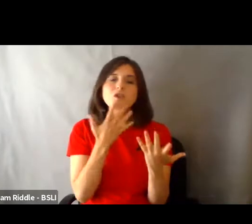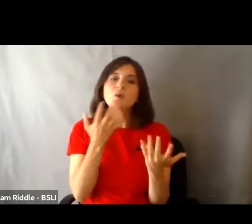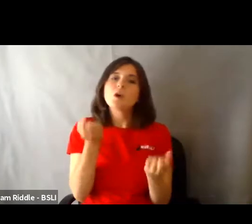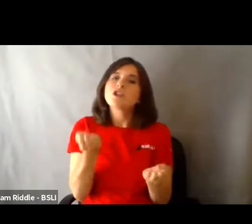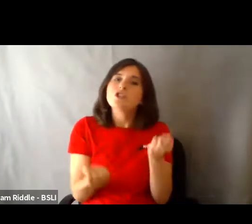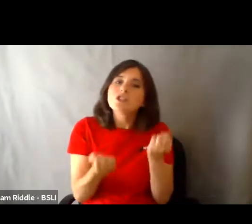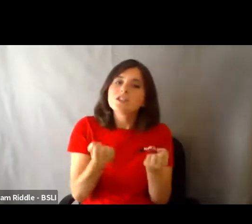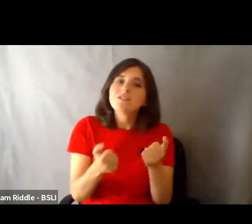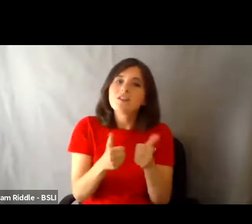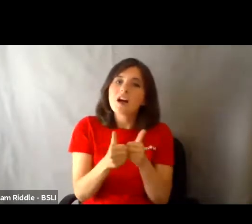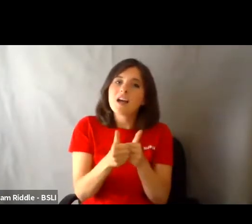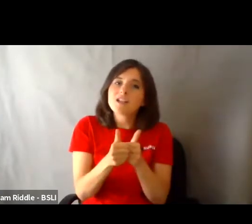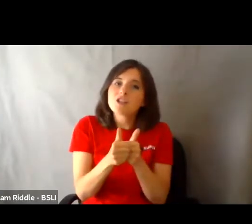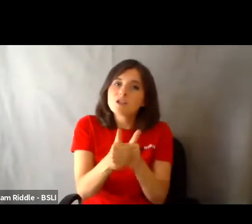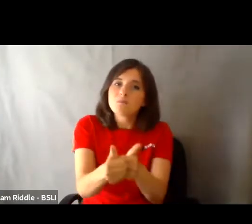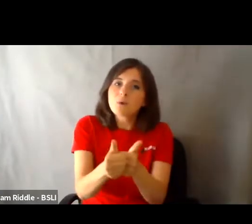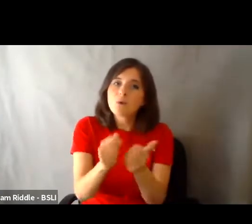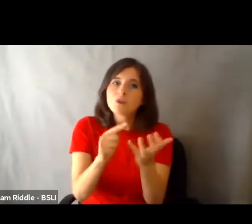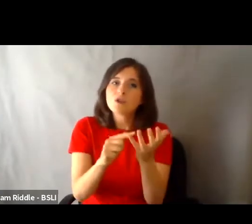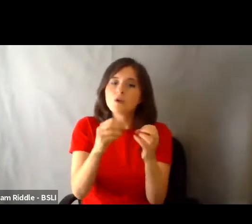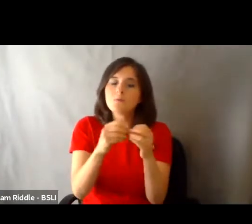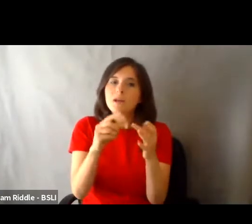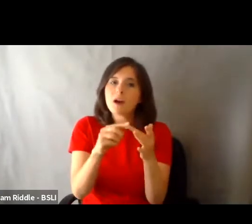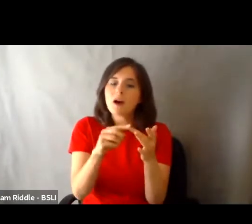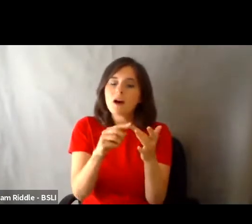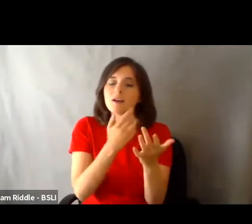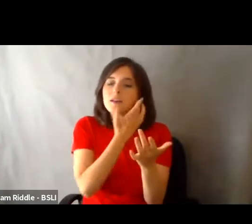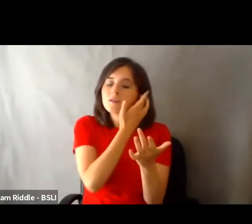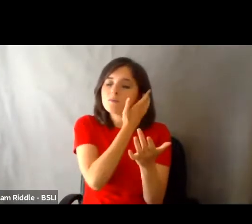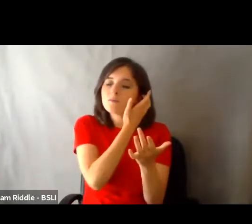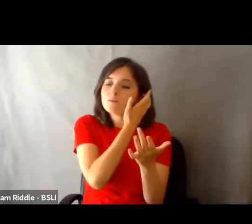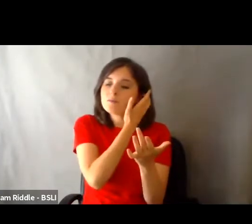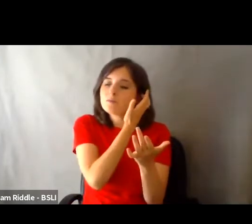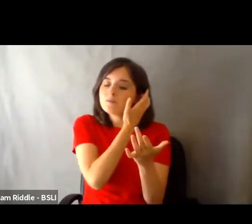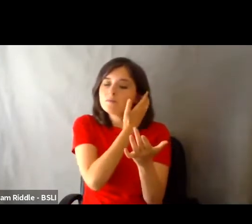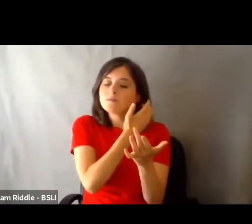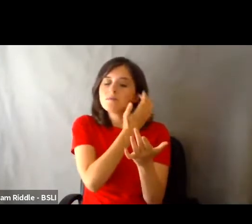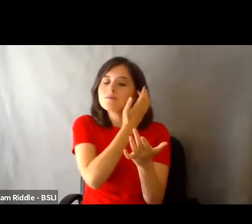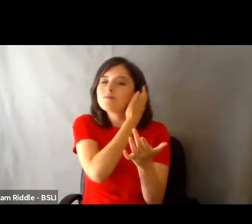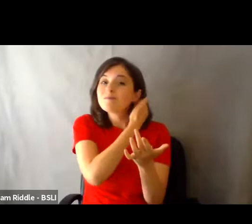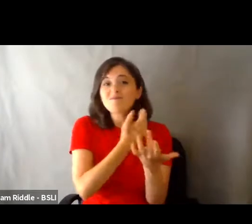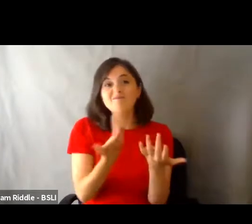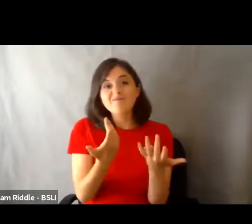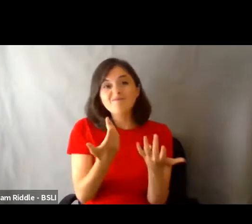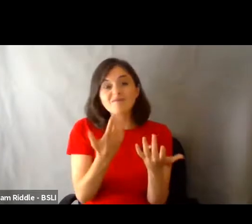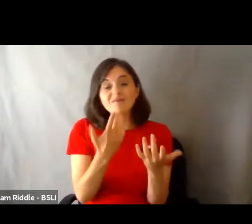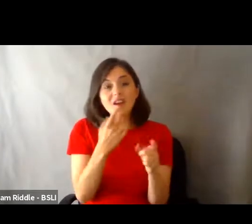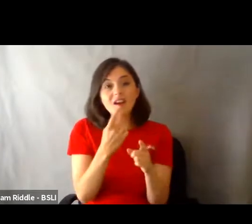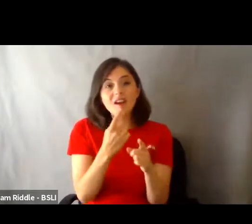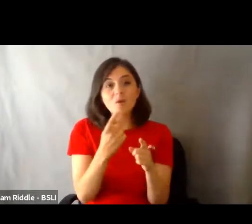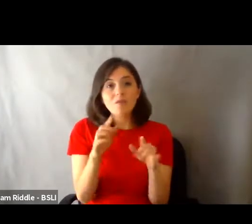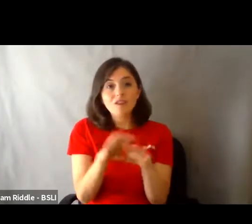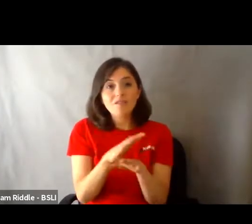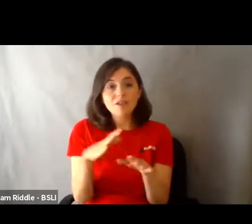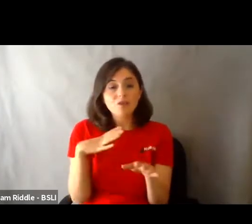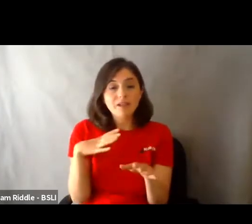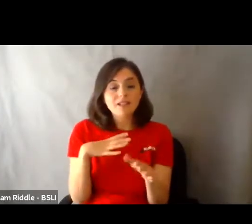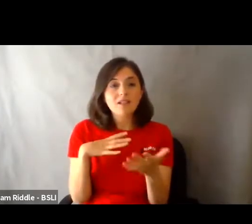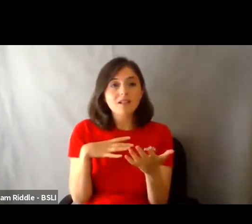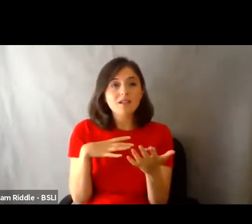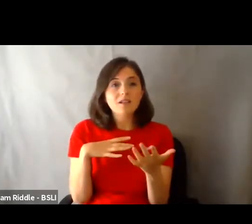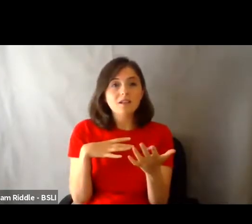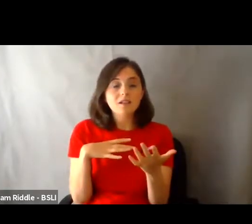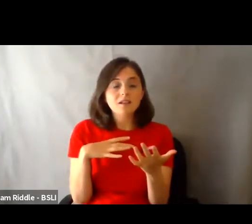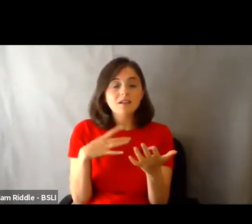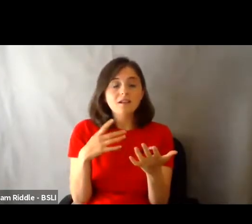a universal basic income is the fact that the very sort of things I've just talked about are presented as a reason for